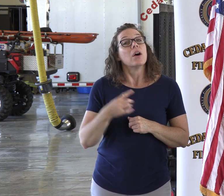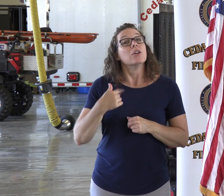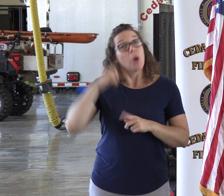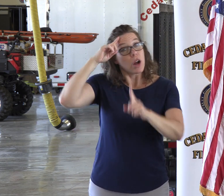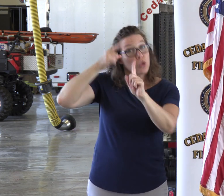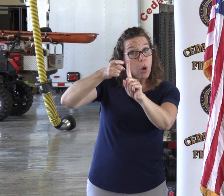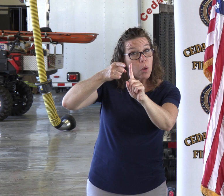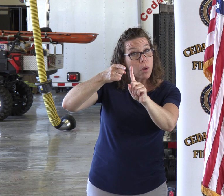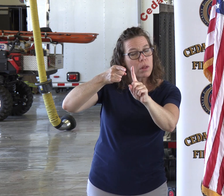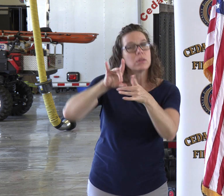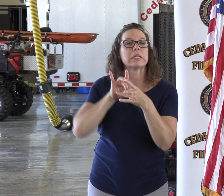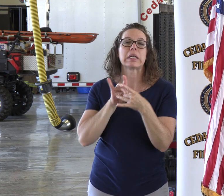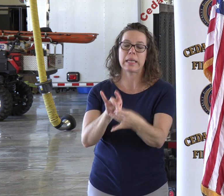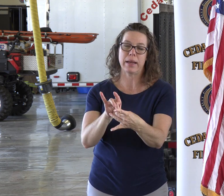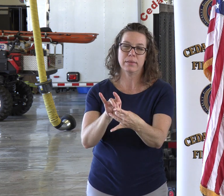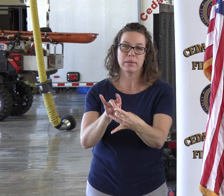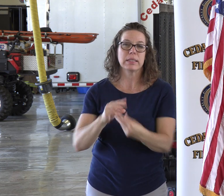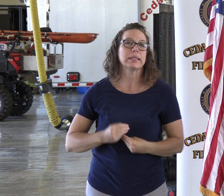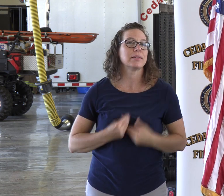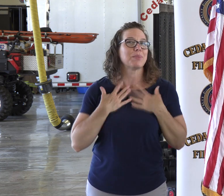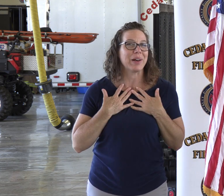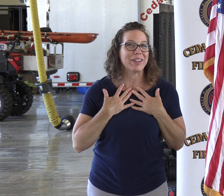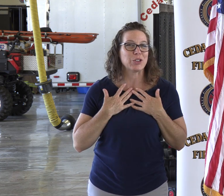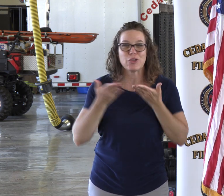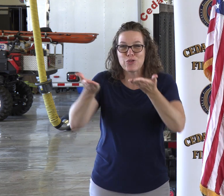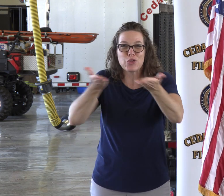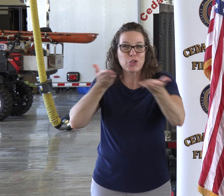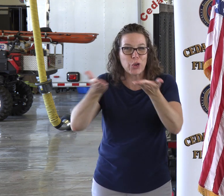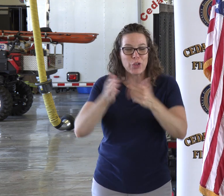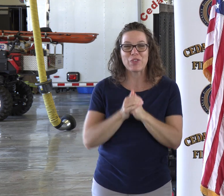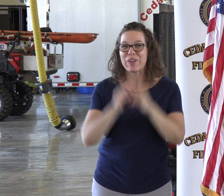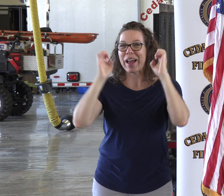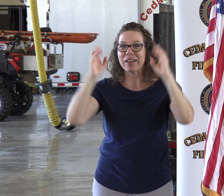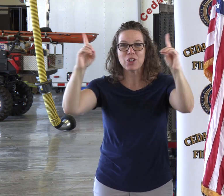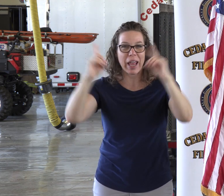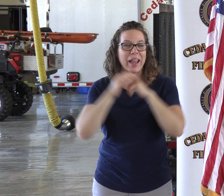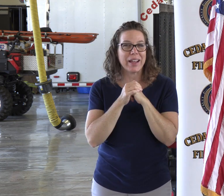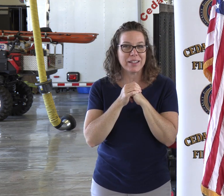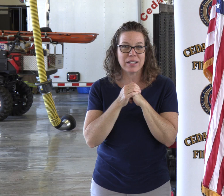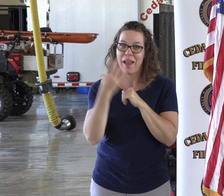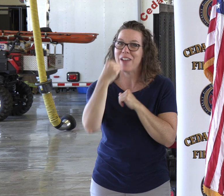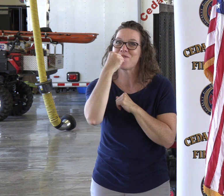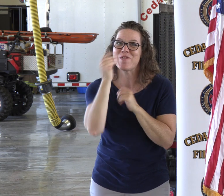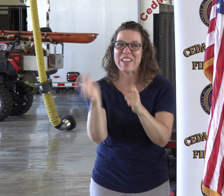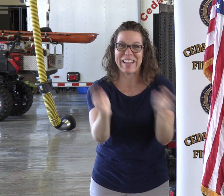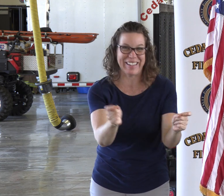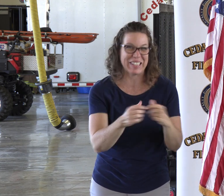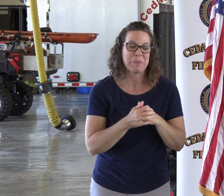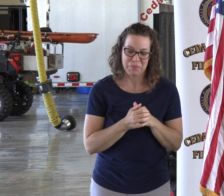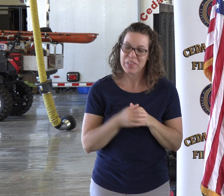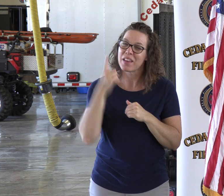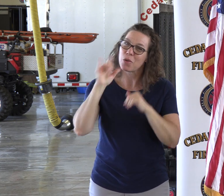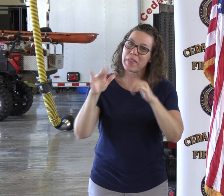to connect, inspire, serve, educate, and feed those in need